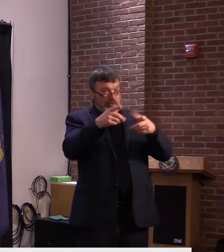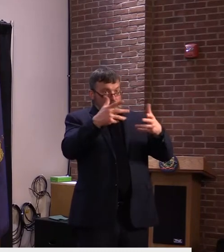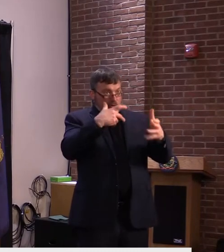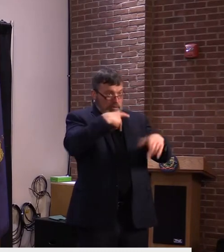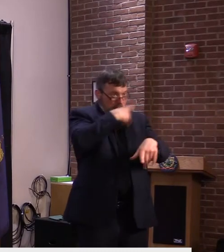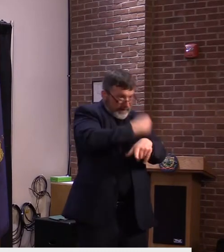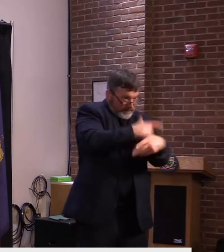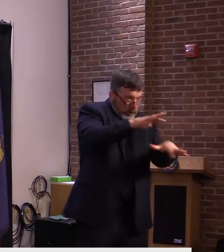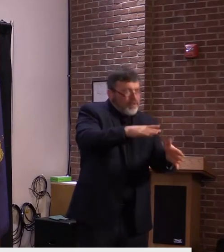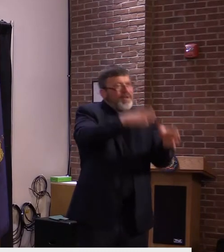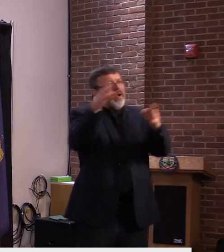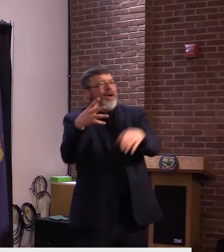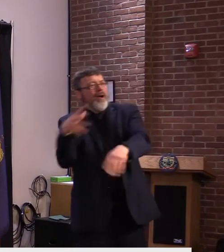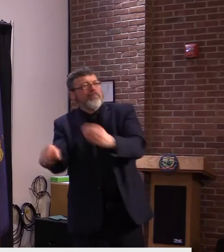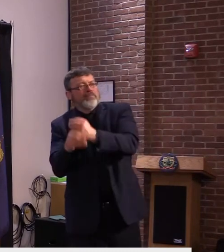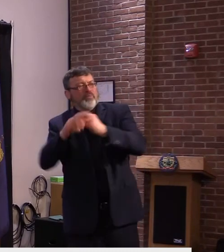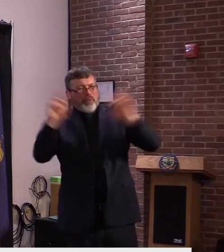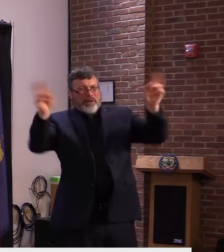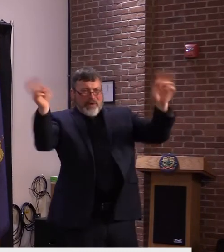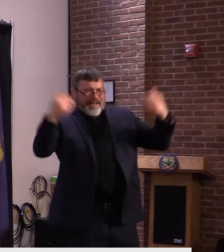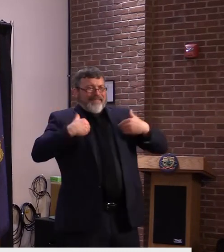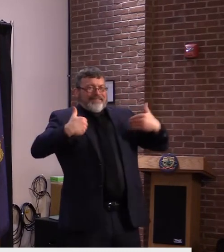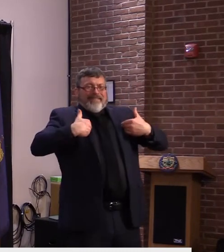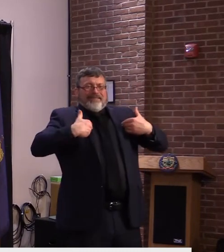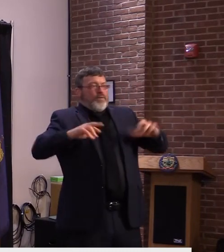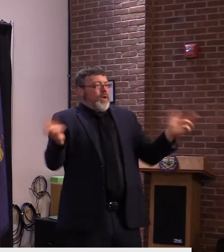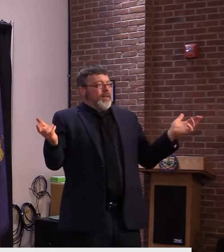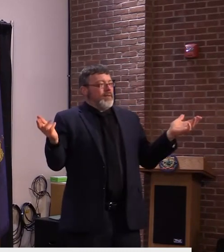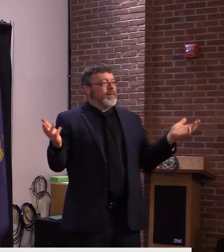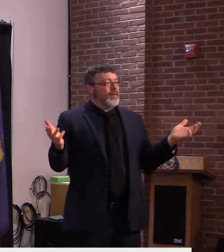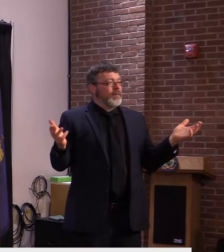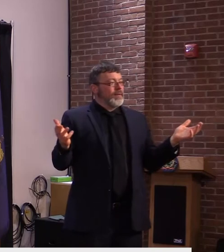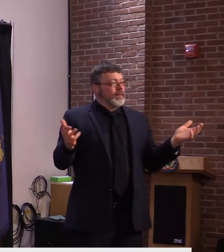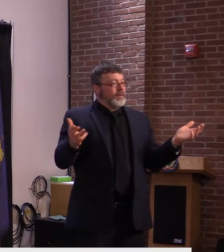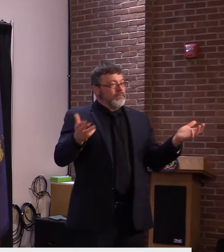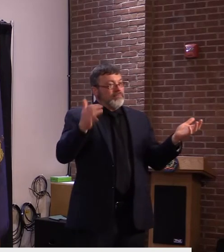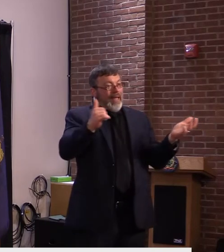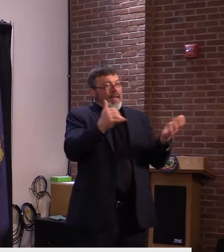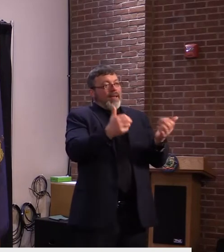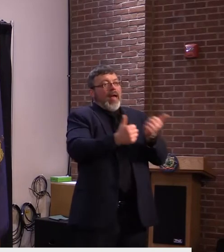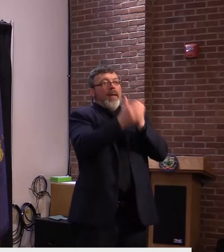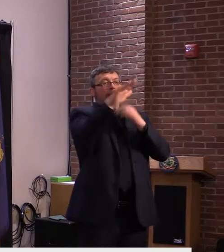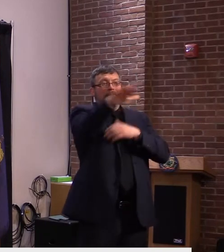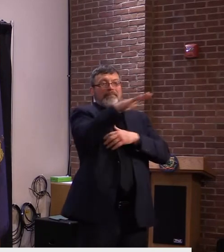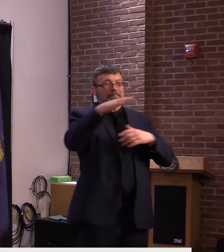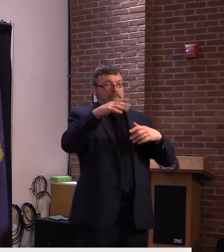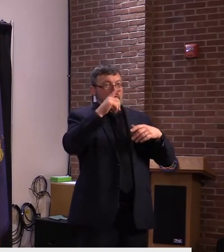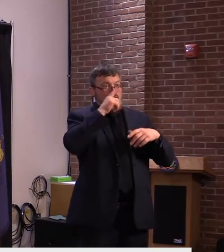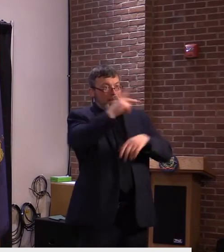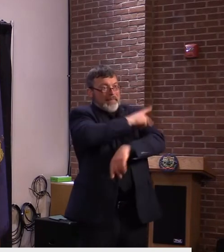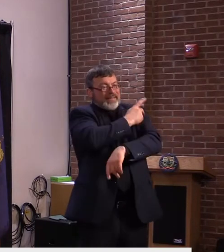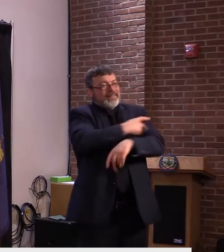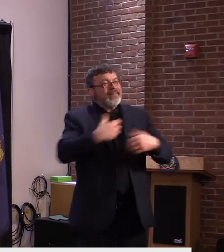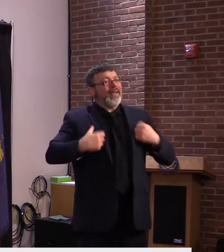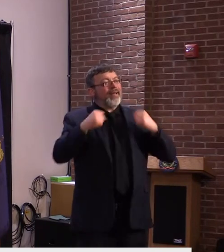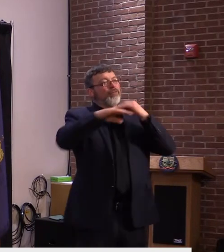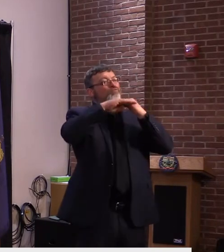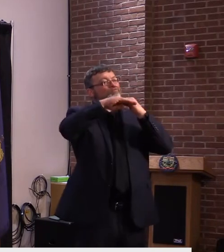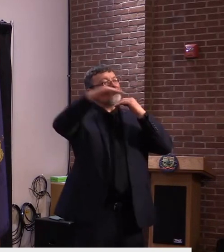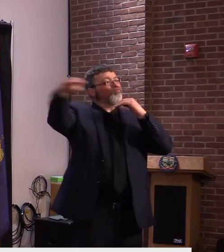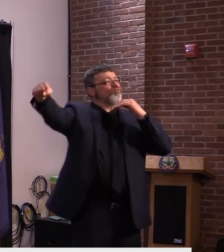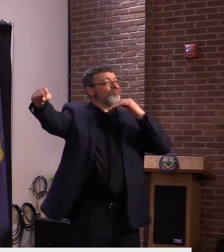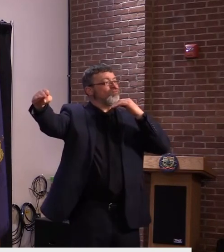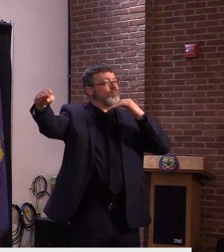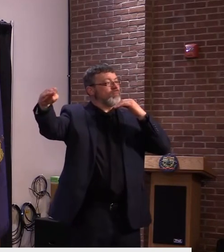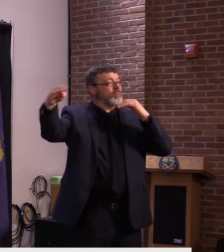maintenance, which may be, are they up to date on screening for a mammogram or what have you? Are they up to date on their immunizations,